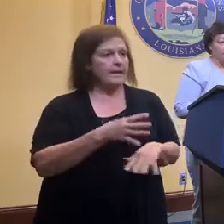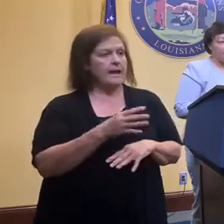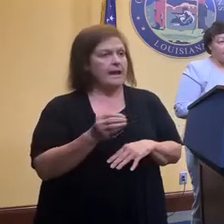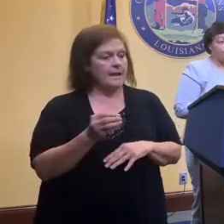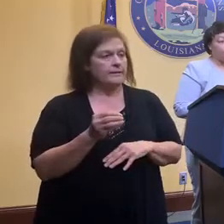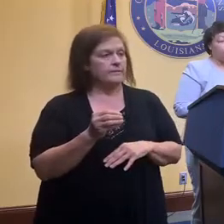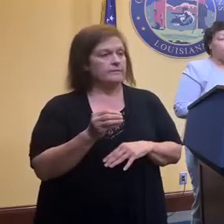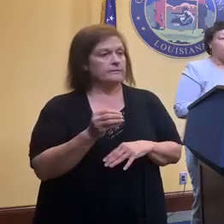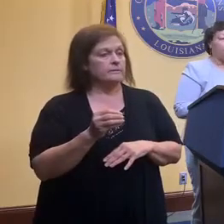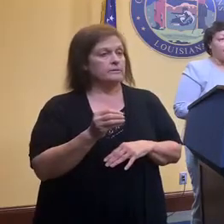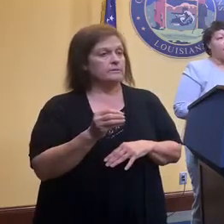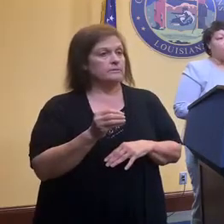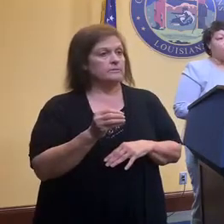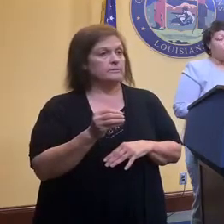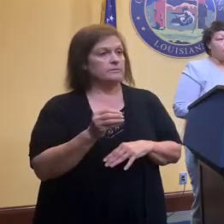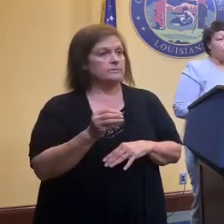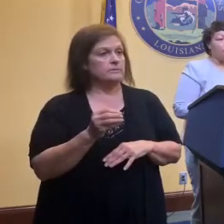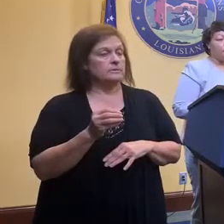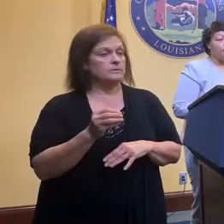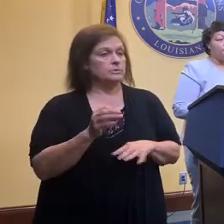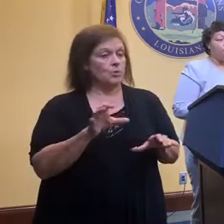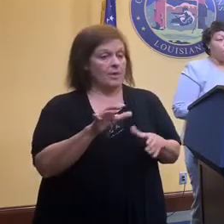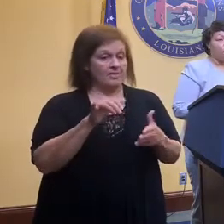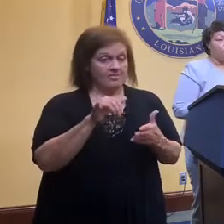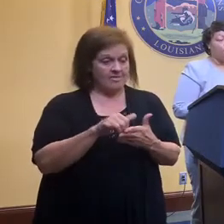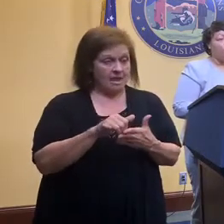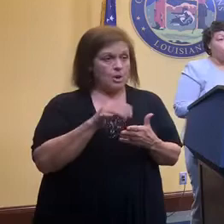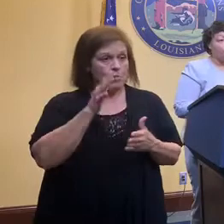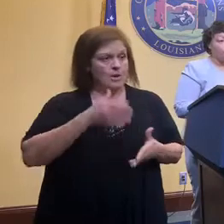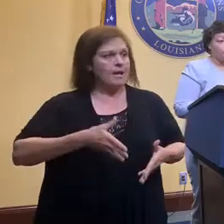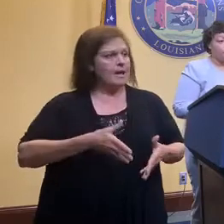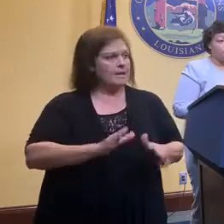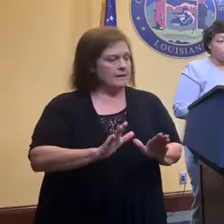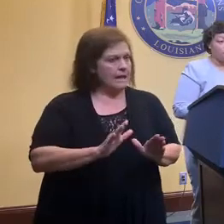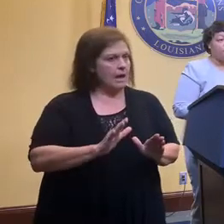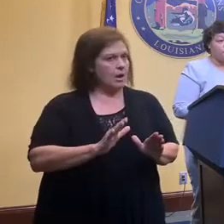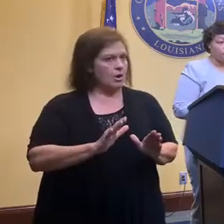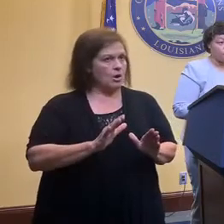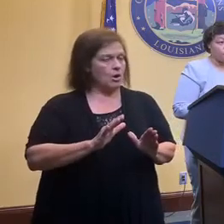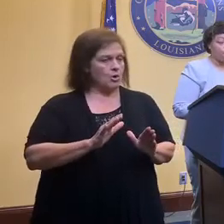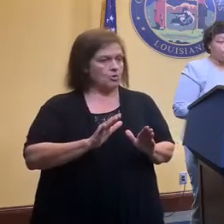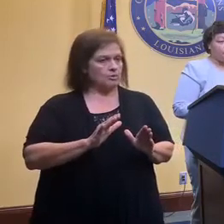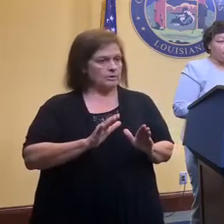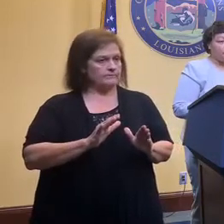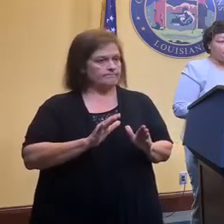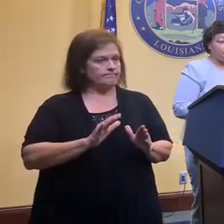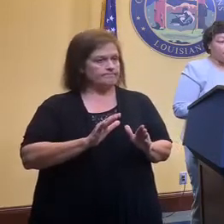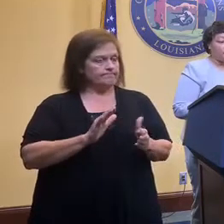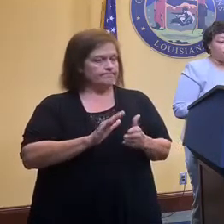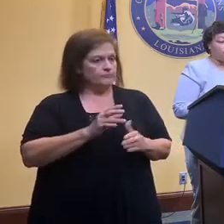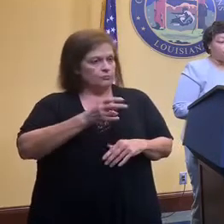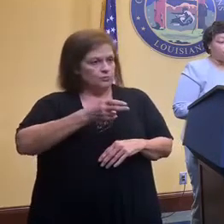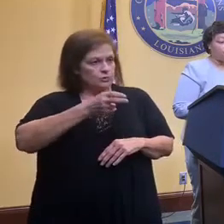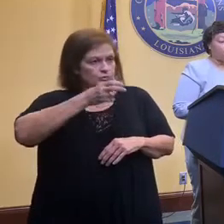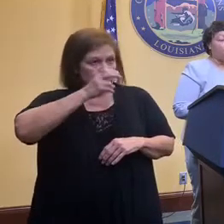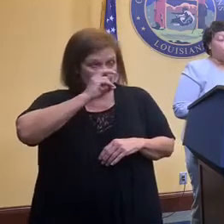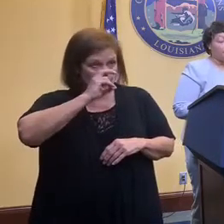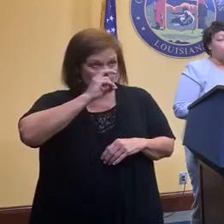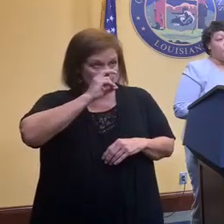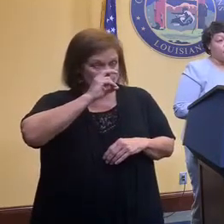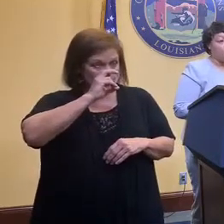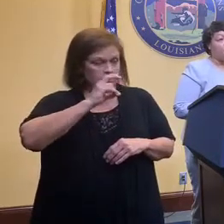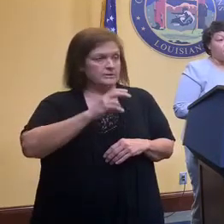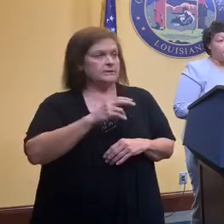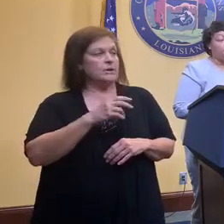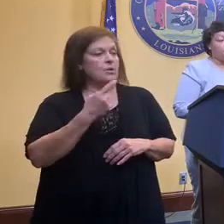doing that, would allow for fewer restrictions in the future. And one